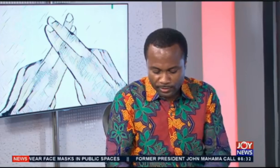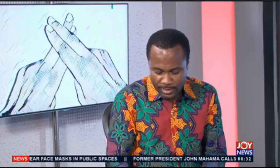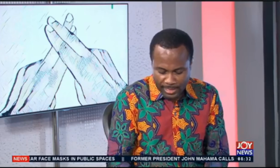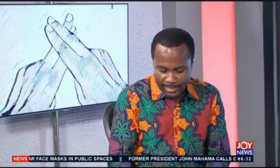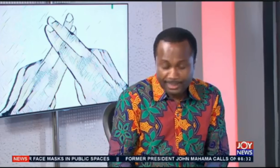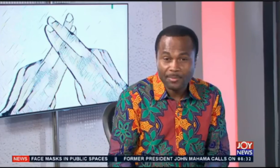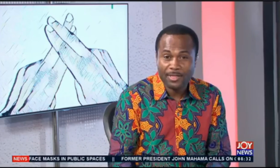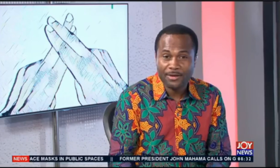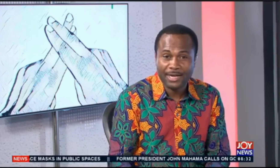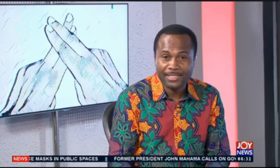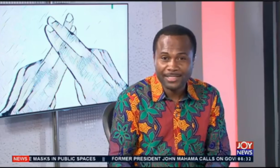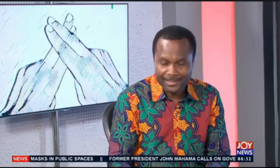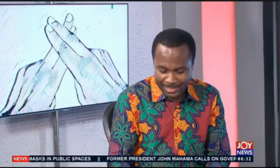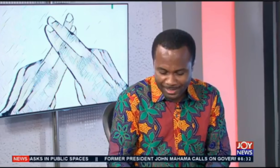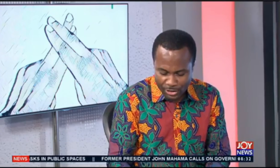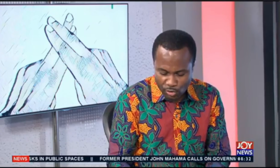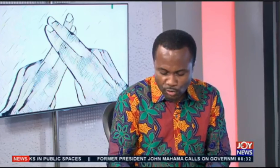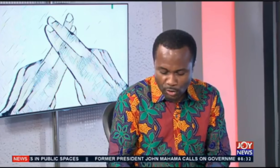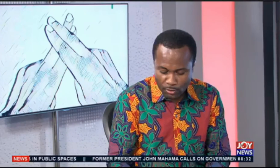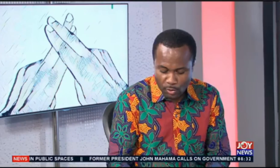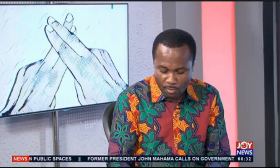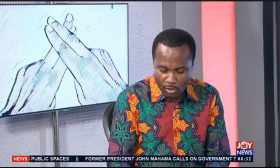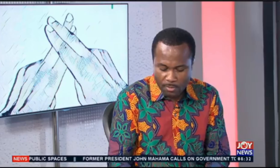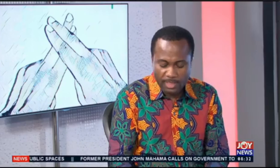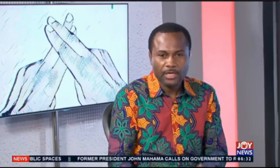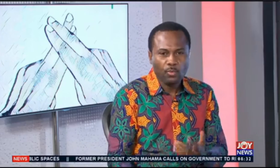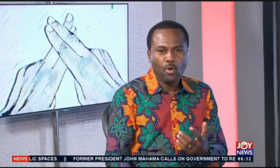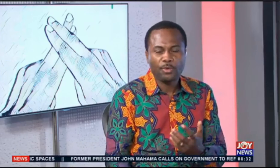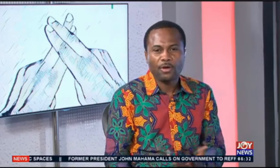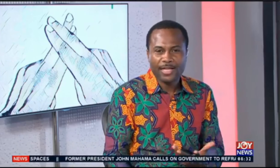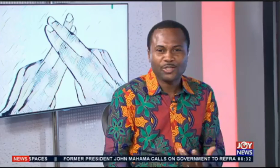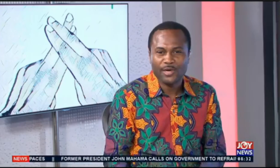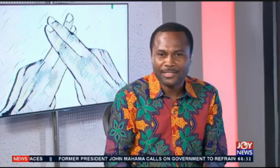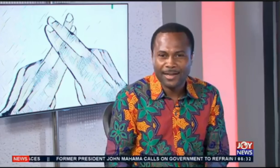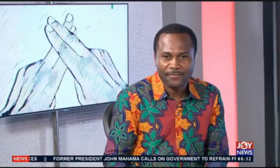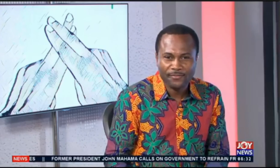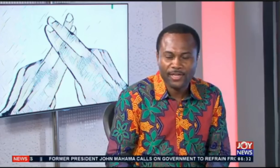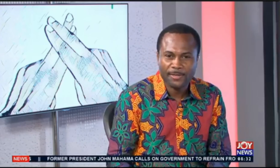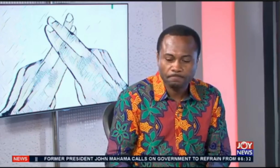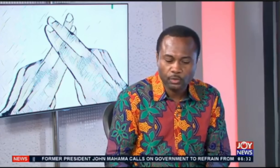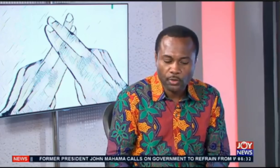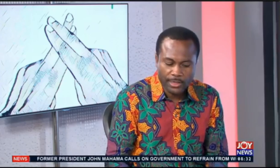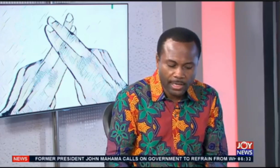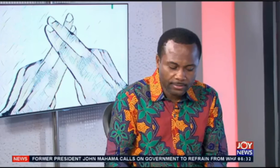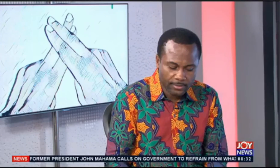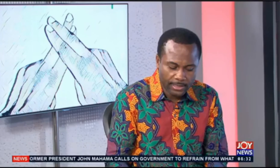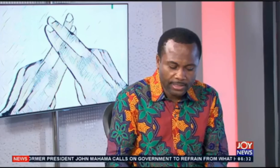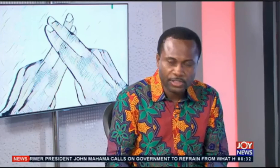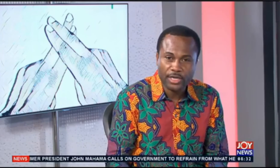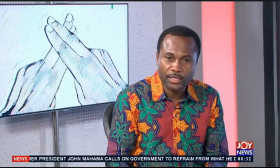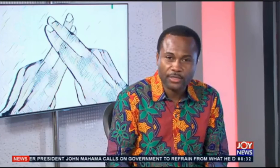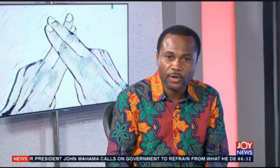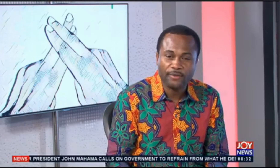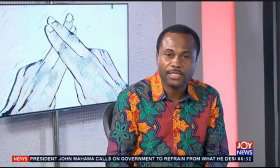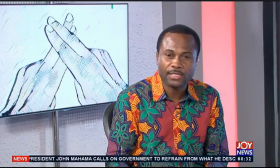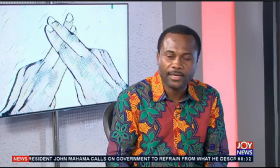to get some other related issues also on board. But what will be your last words, Love? Knowing that it's a